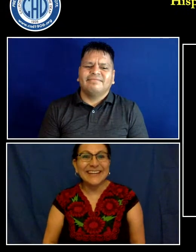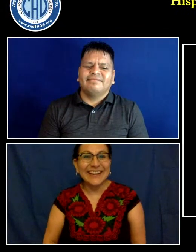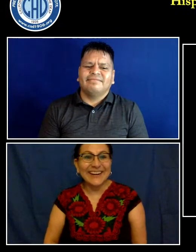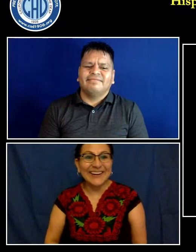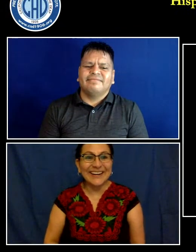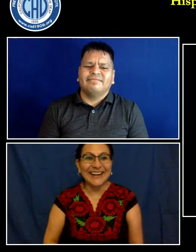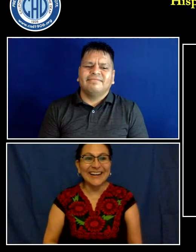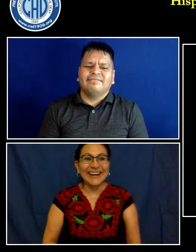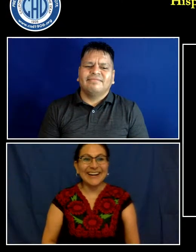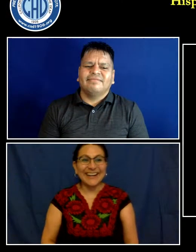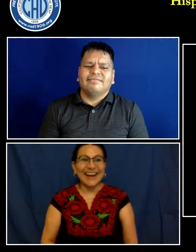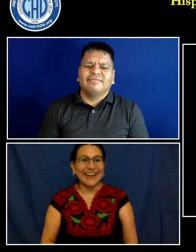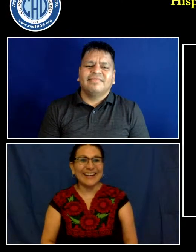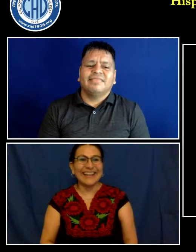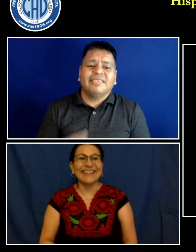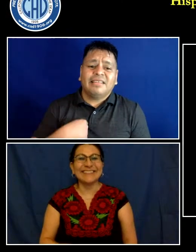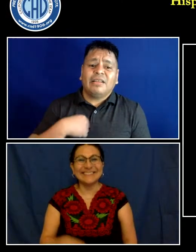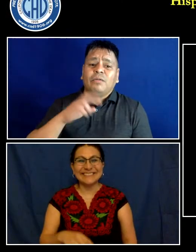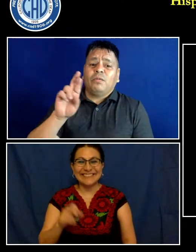Hello, my name is Maria.